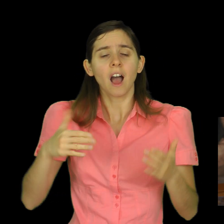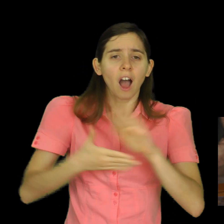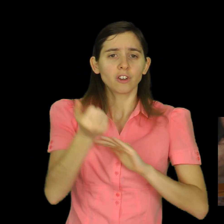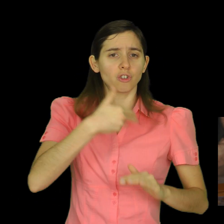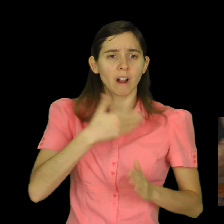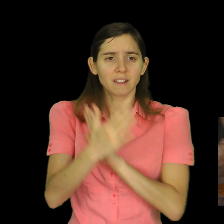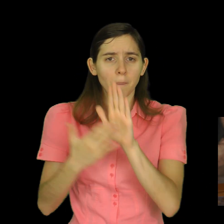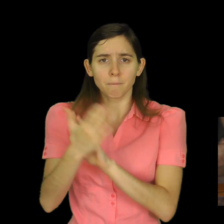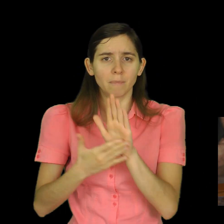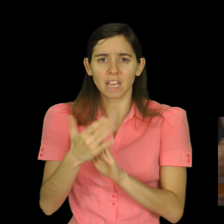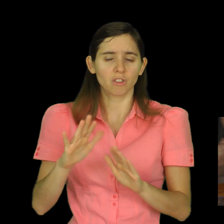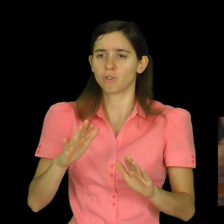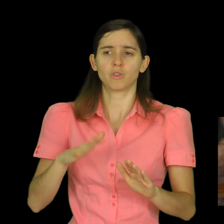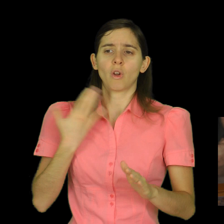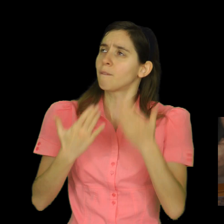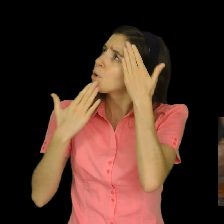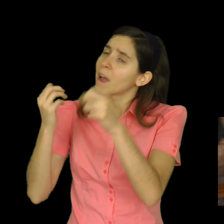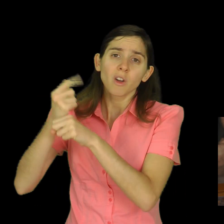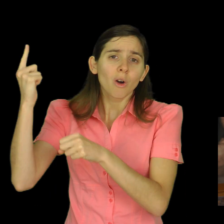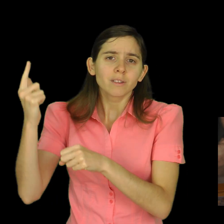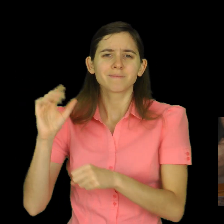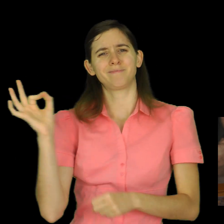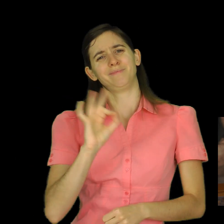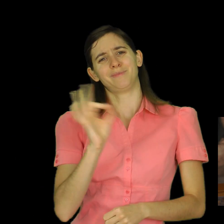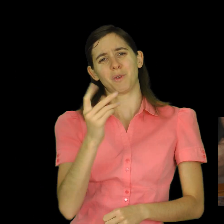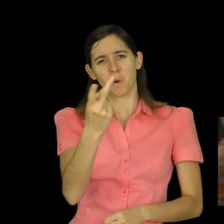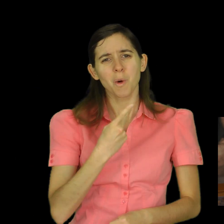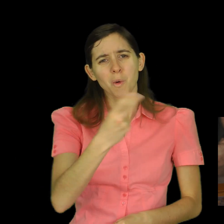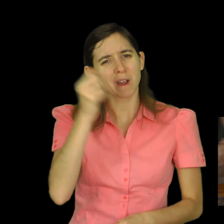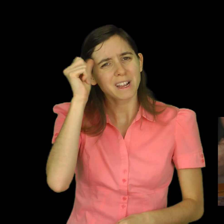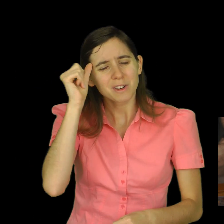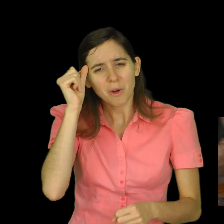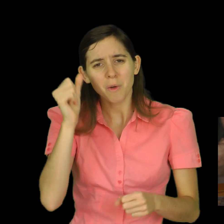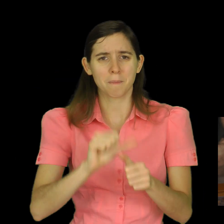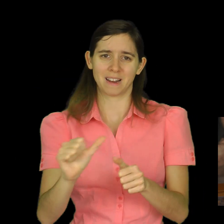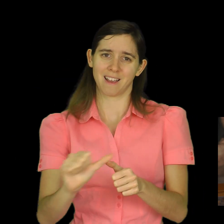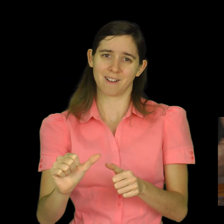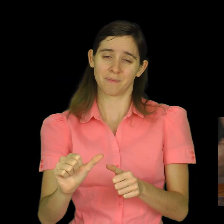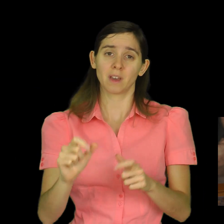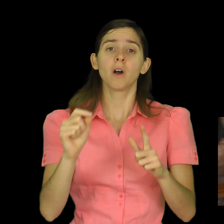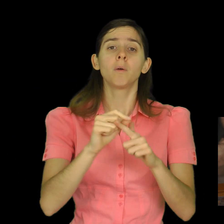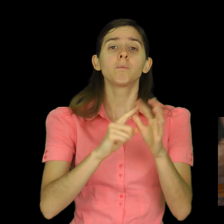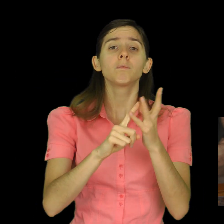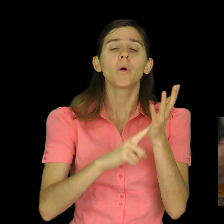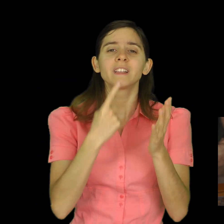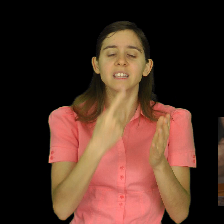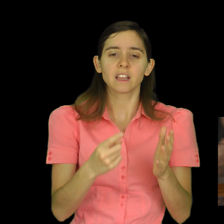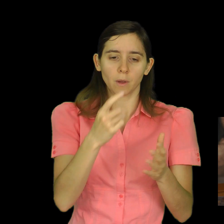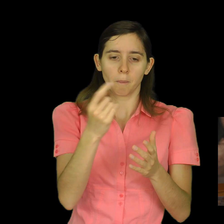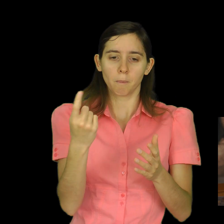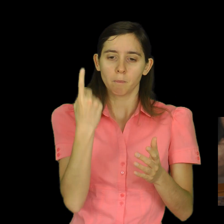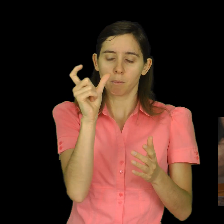need to or want to obey God? No, we both know better than that. Paul says that a sinner who turns to God is under